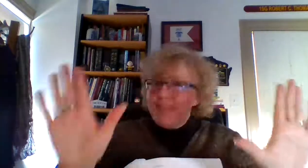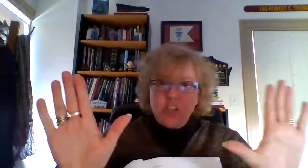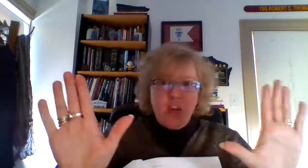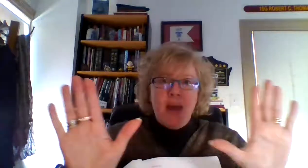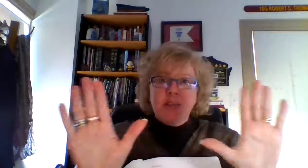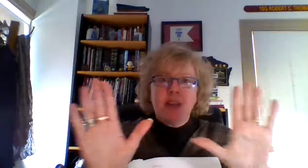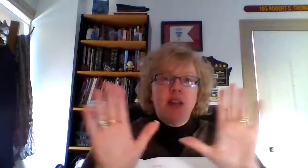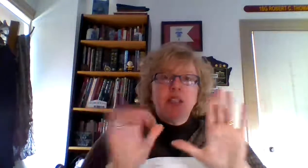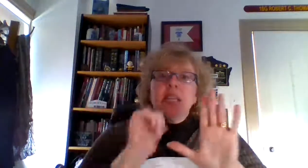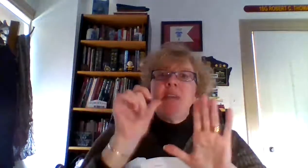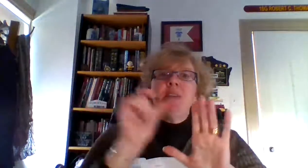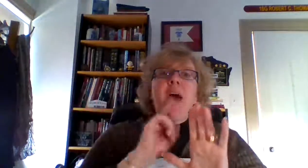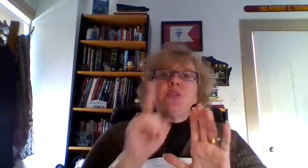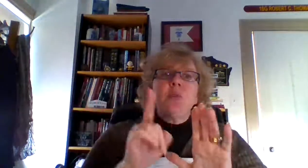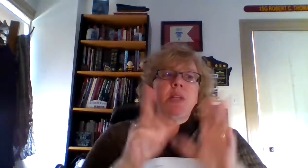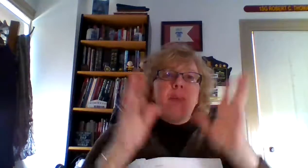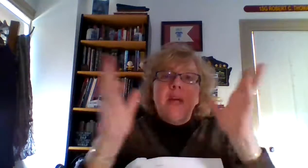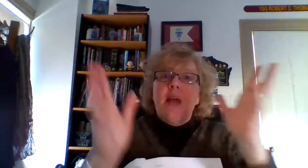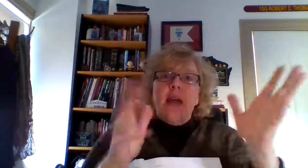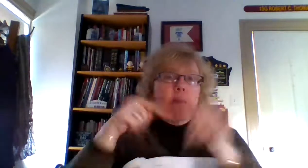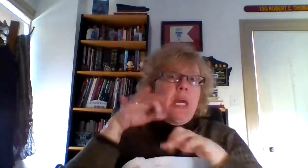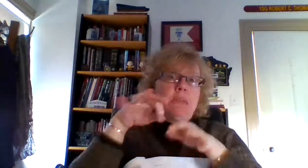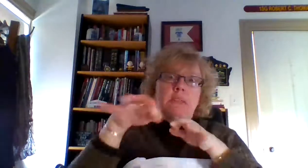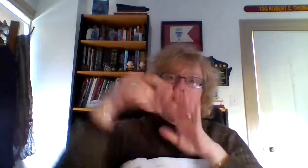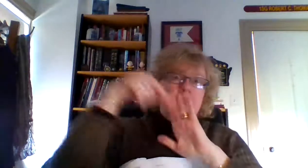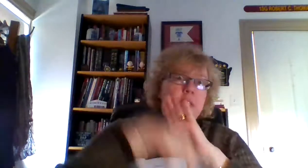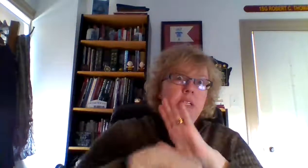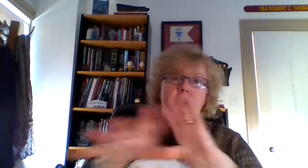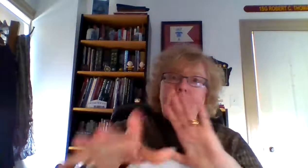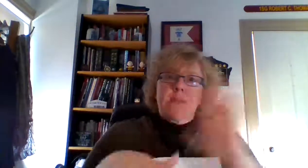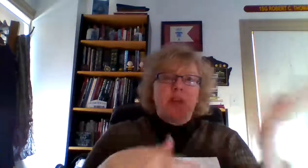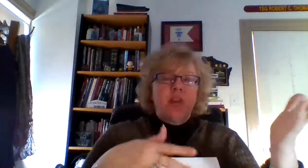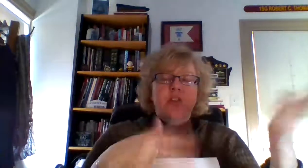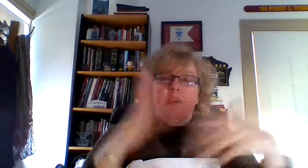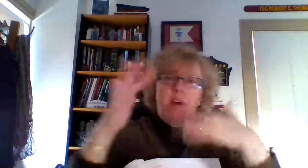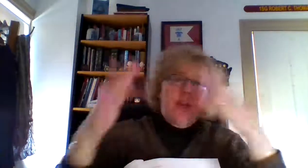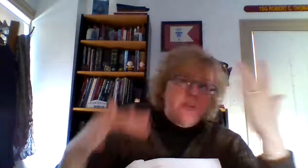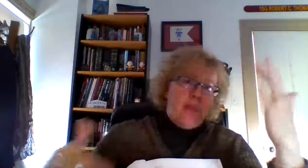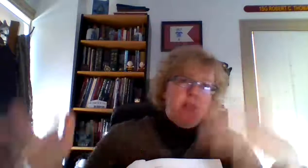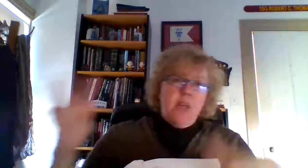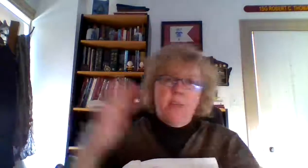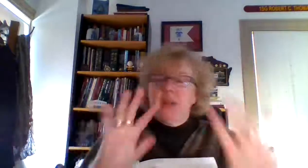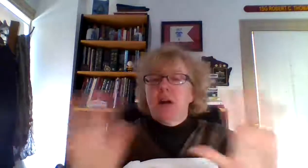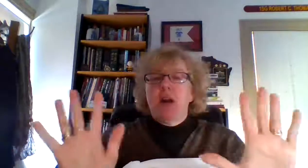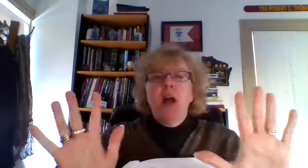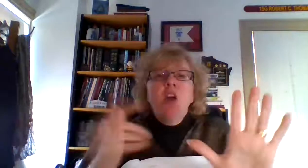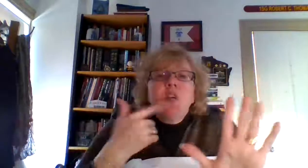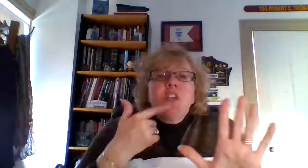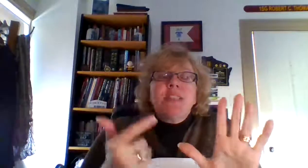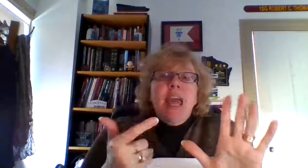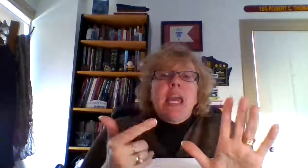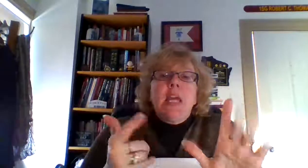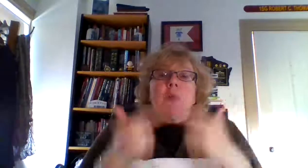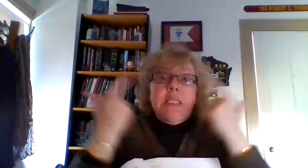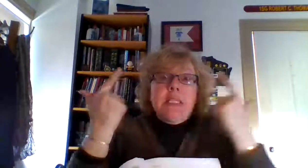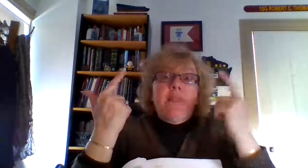all I'm asking. Doesn't even have to really be like a big, in-depth explanation of, oh, this happened. No. You can just say, life